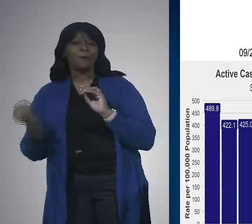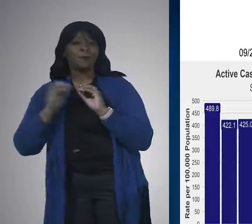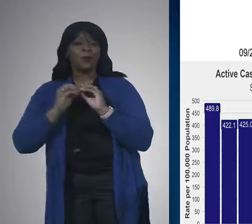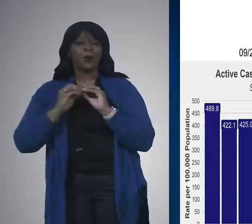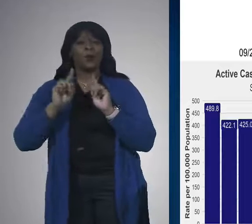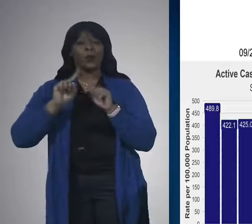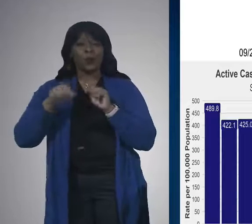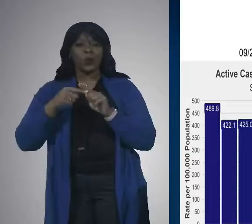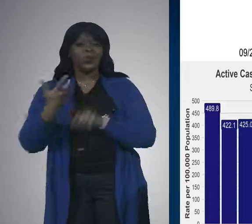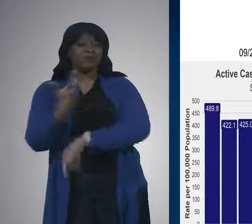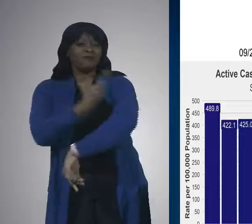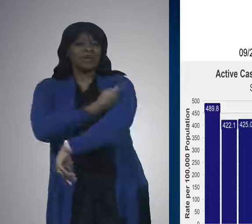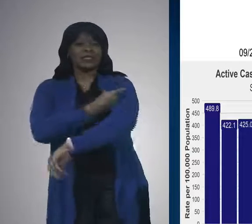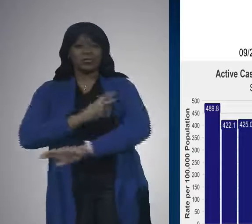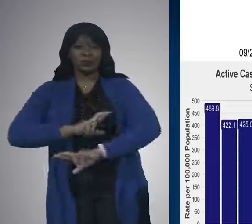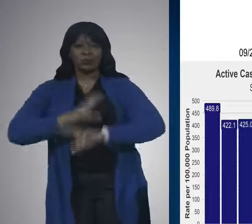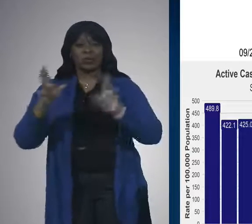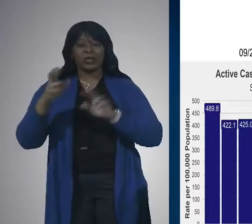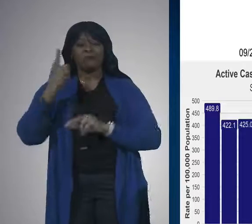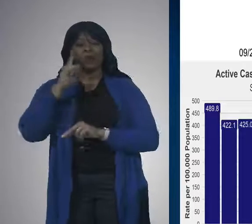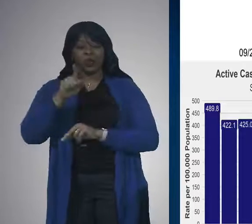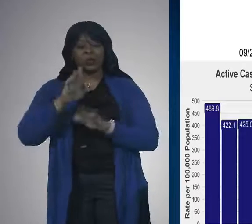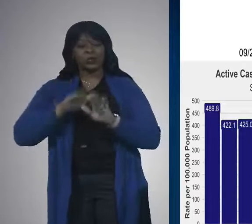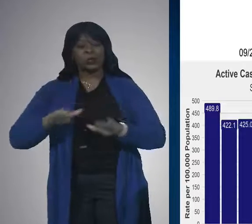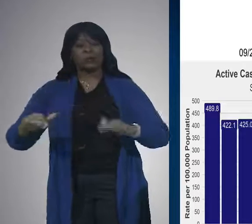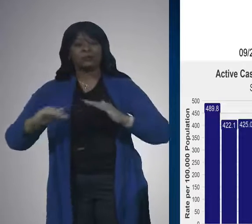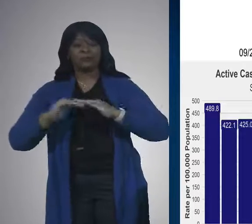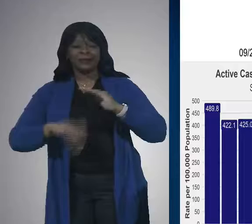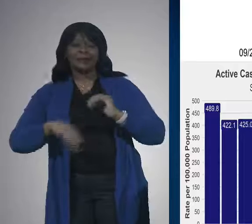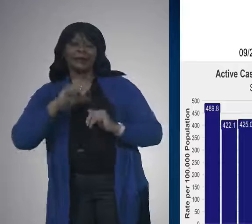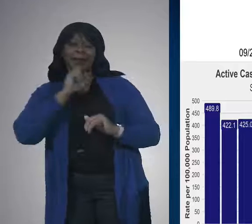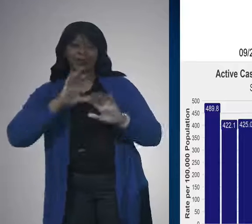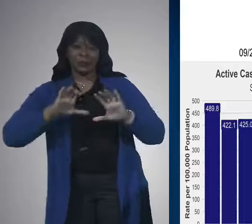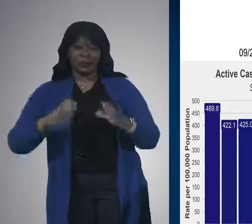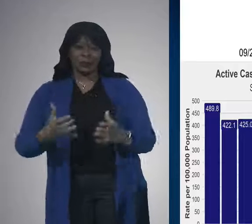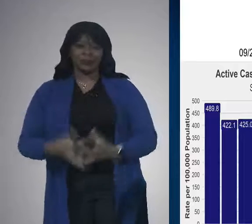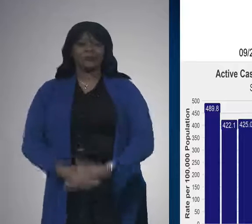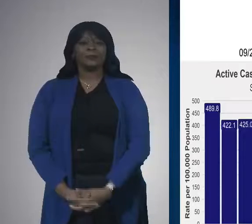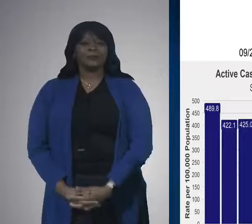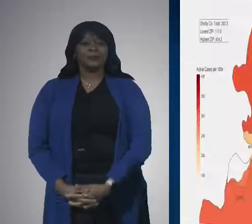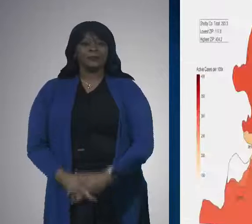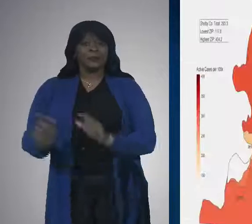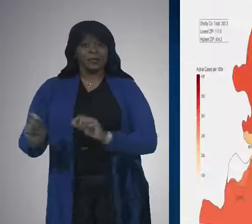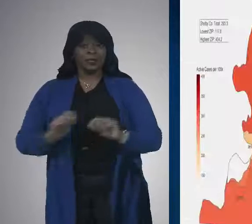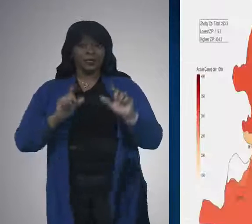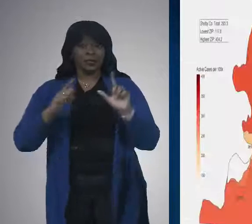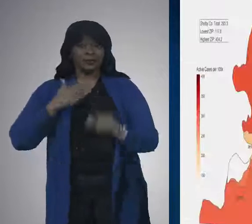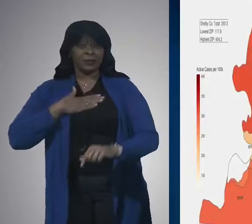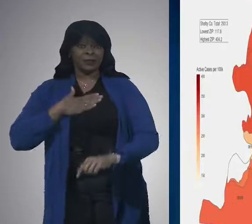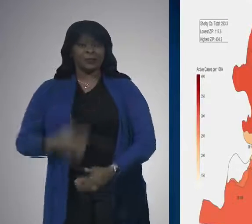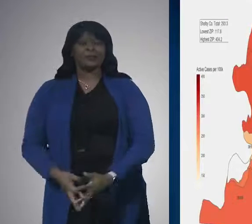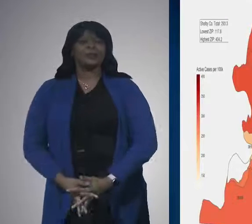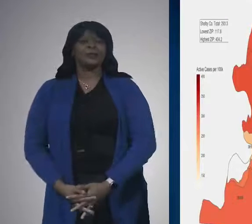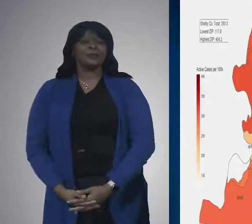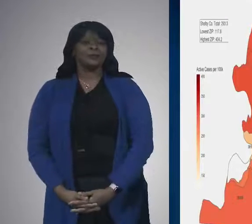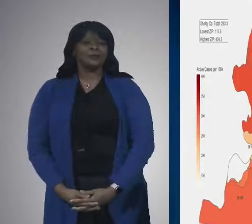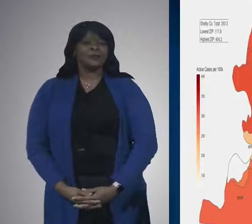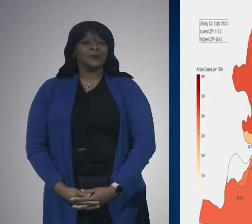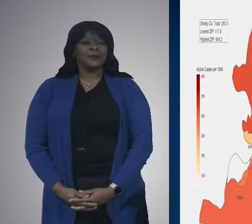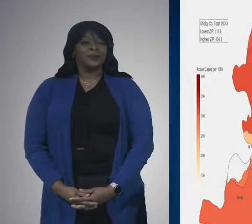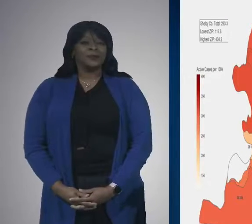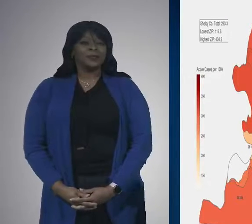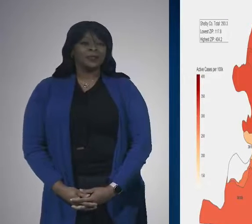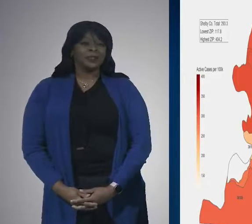the vaccine on board for even the younger age group. Next slide, please.